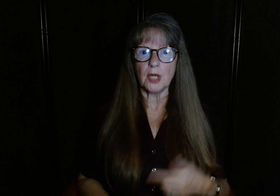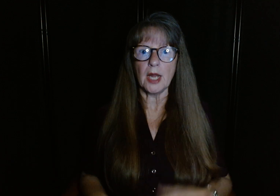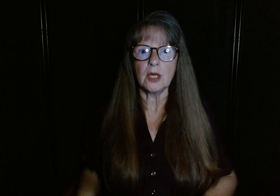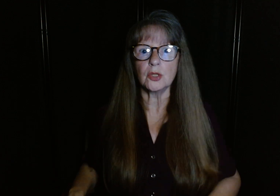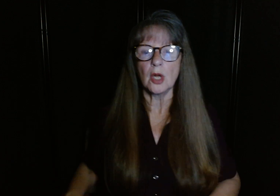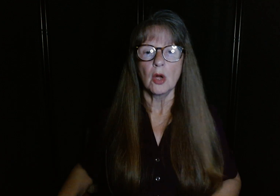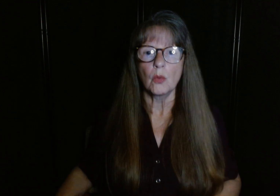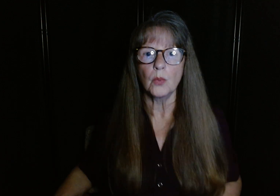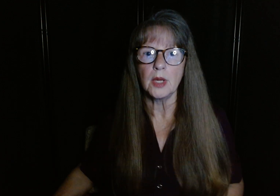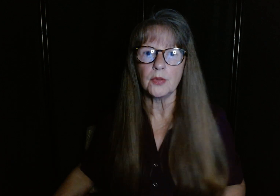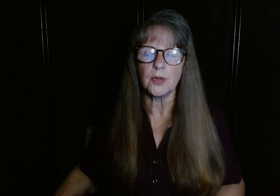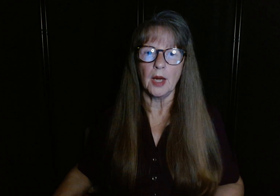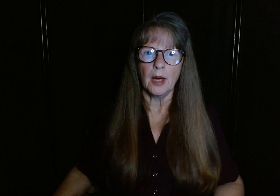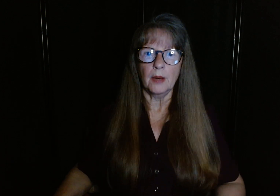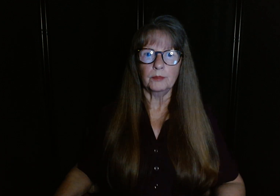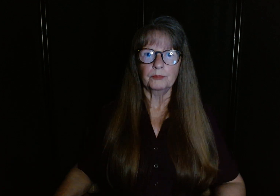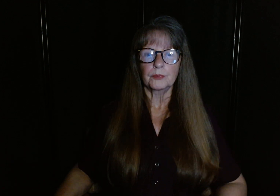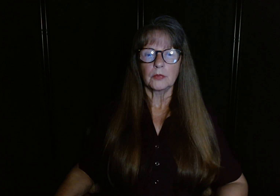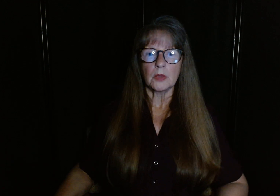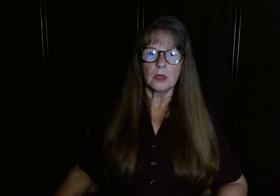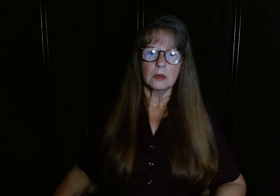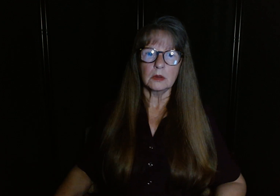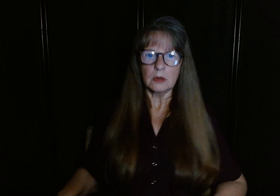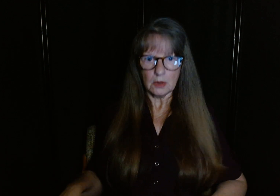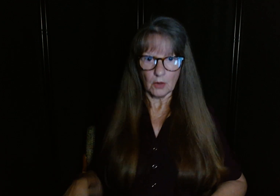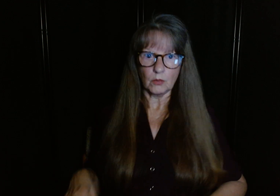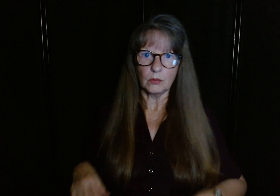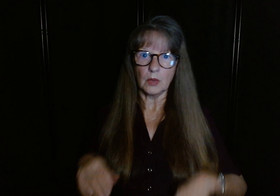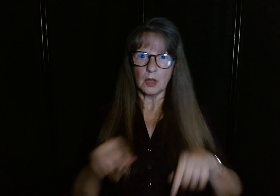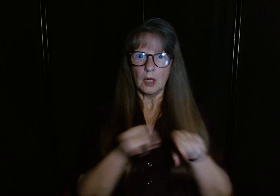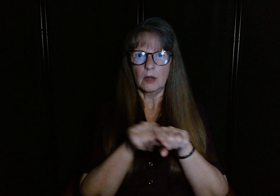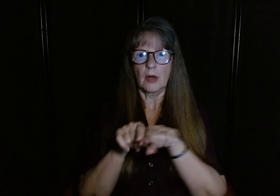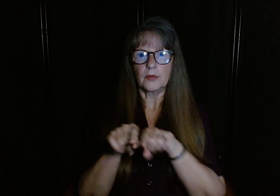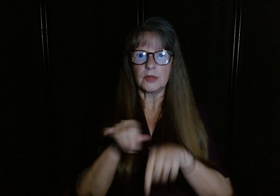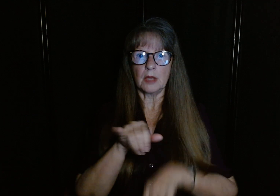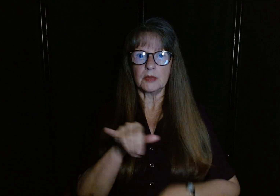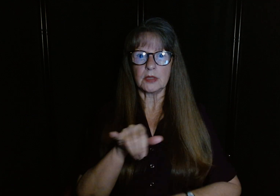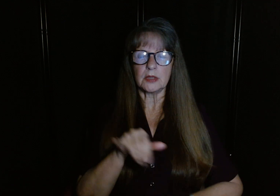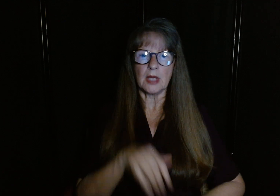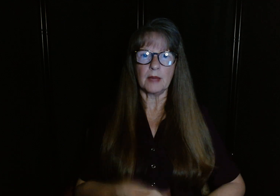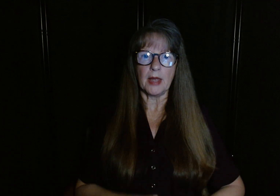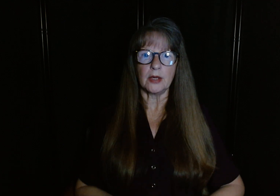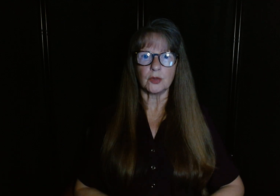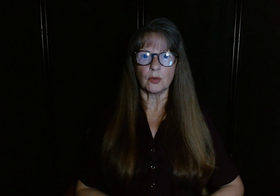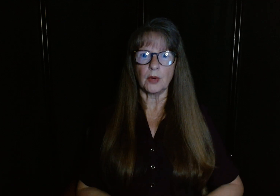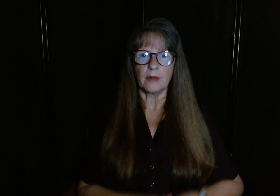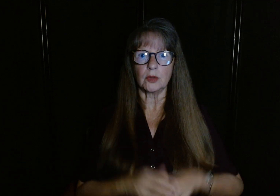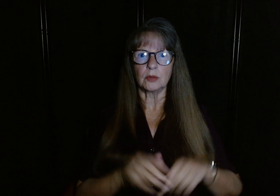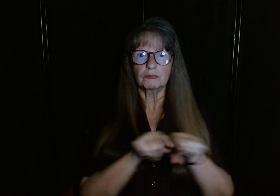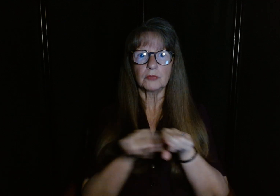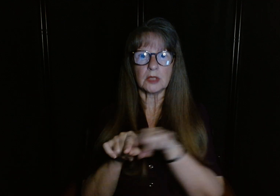interchange with, you know, of the same as, or whatever, the same